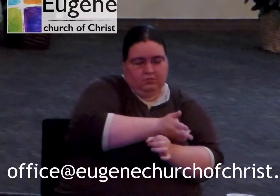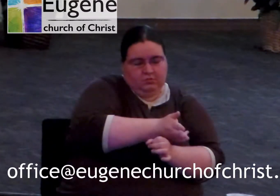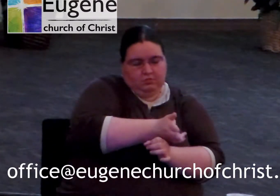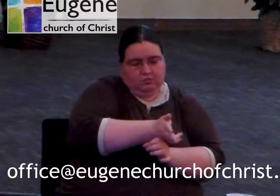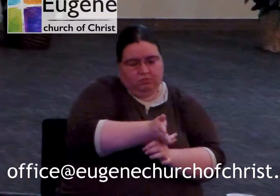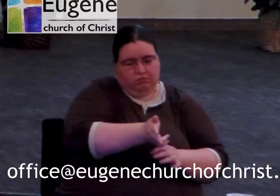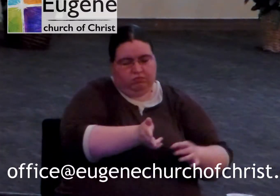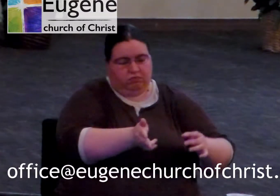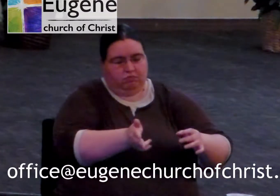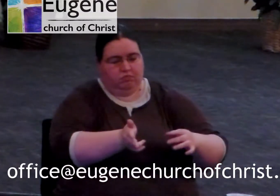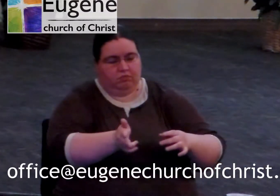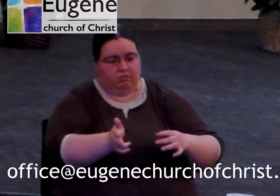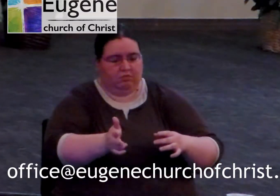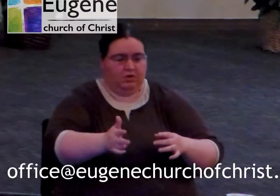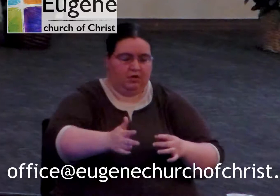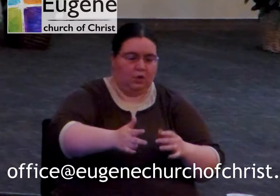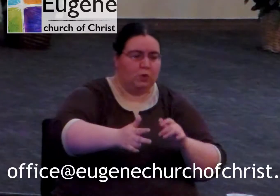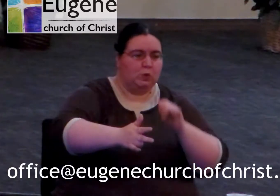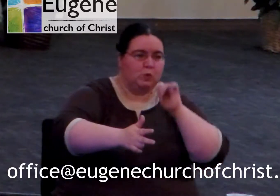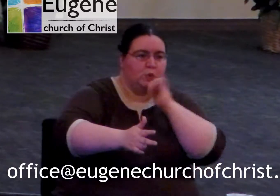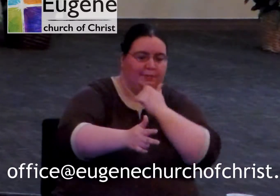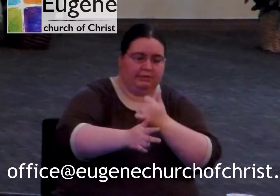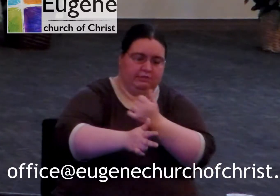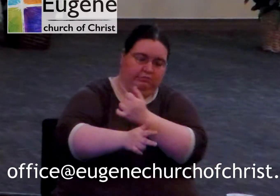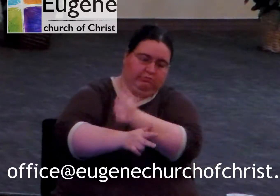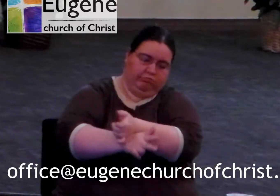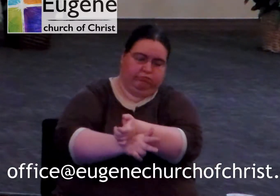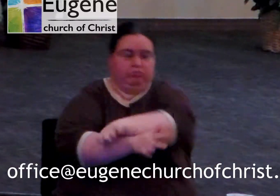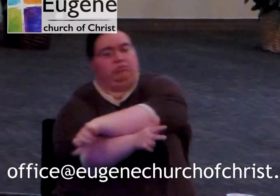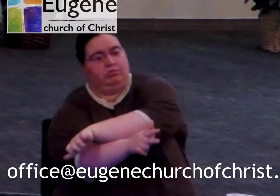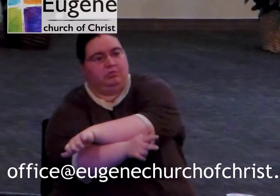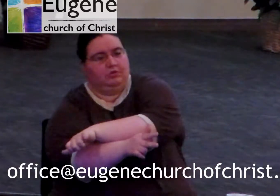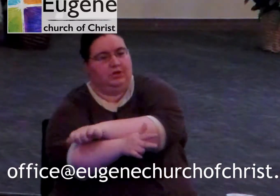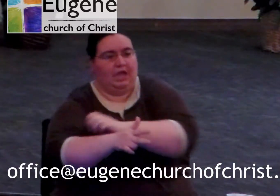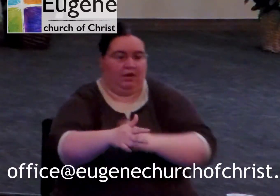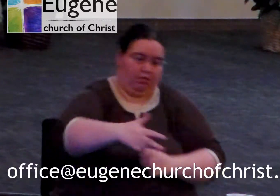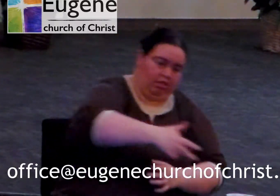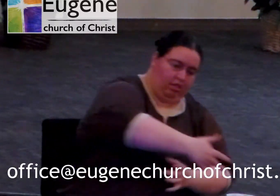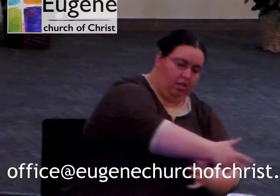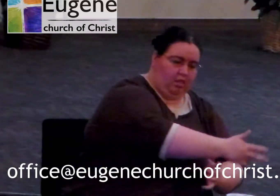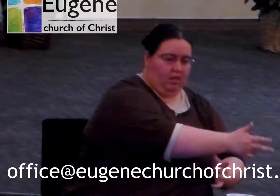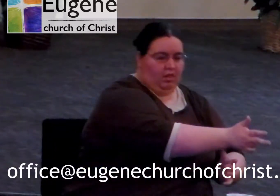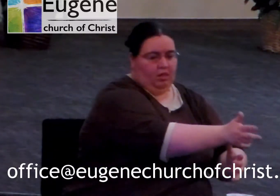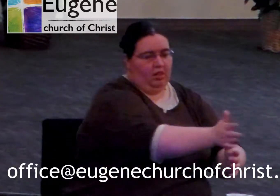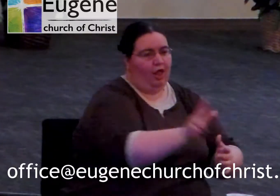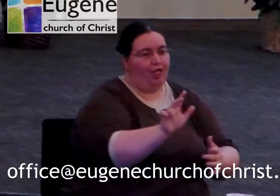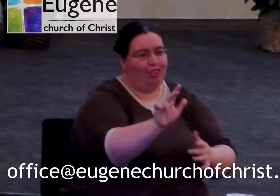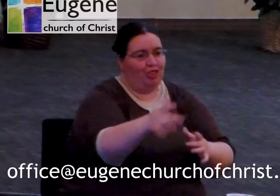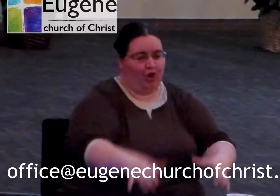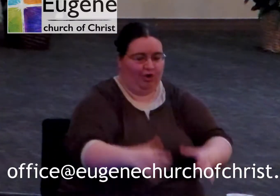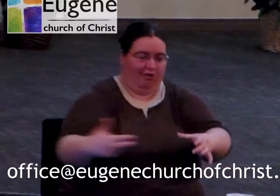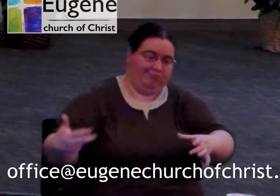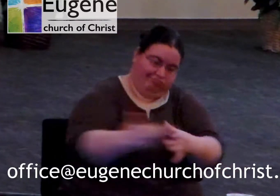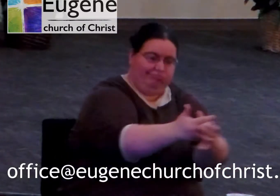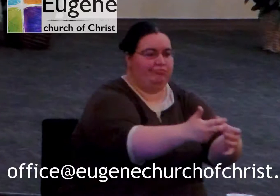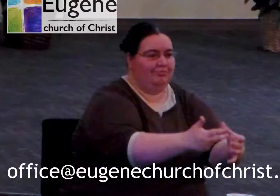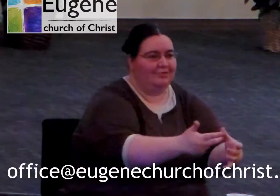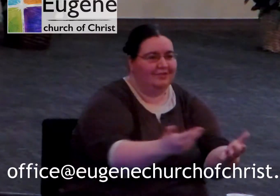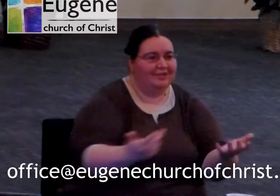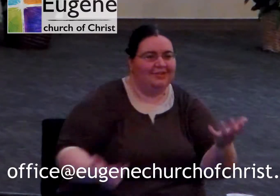and then that got him off, so he swung way far out, and he tried to come back, and he hit the third one, and he said, I couldn't get past the first cone. And the